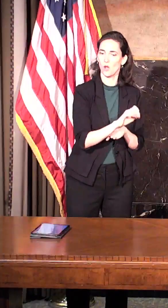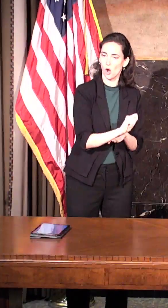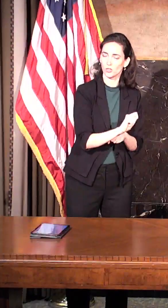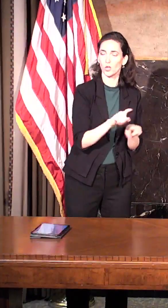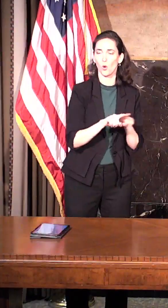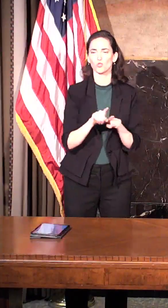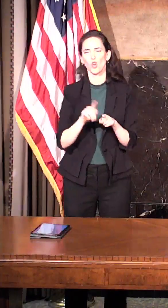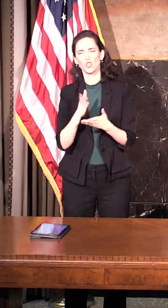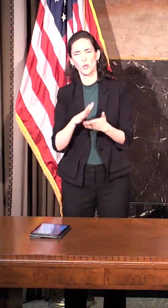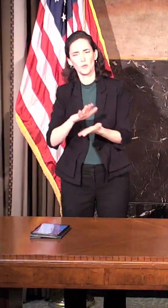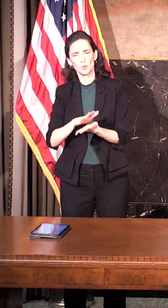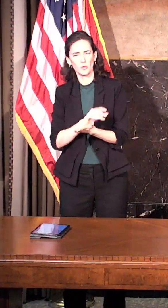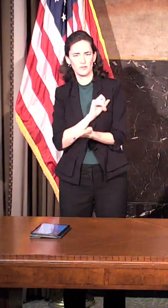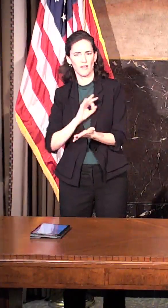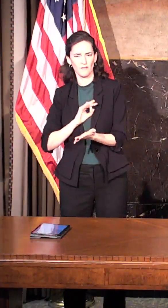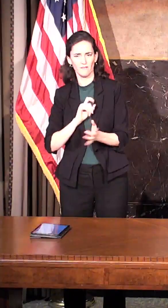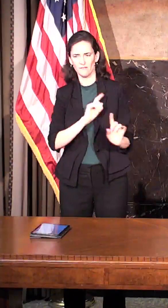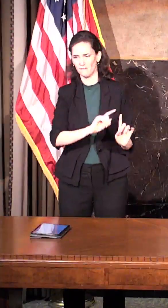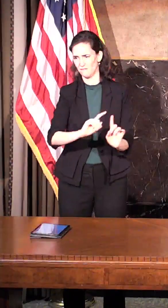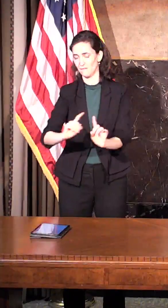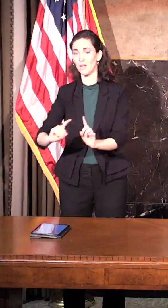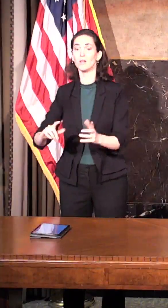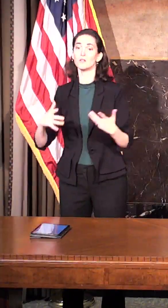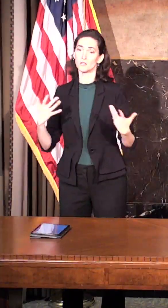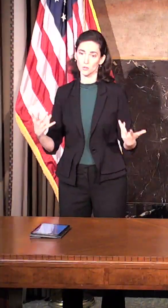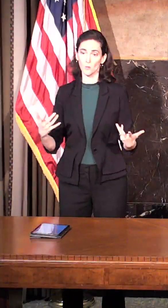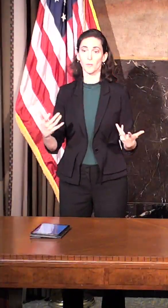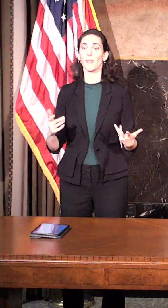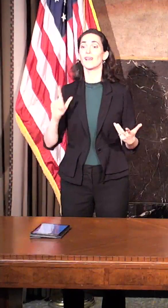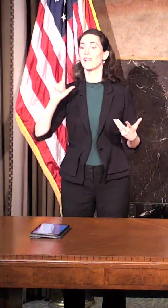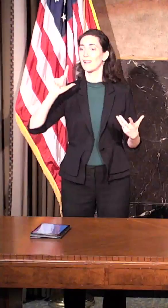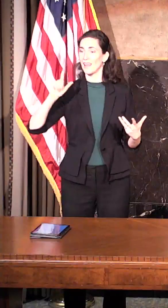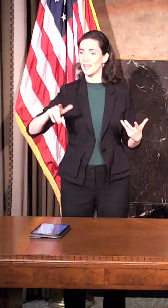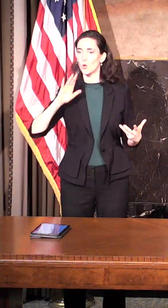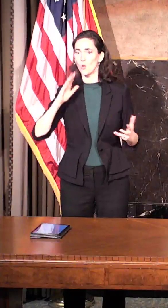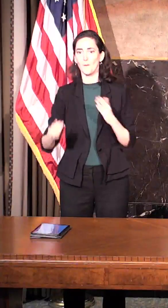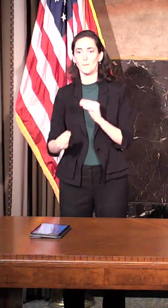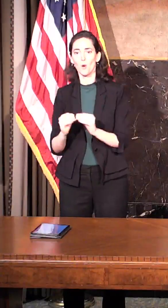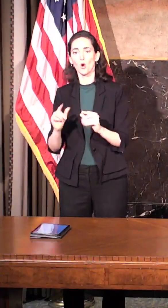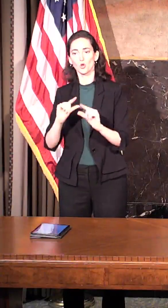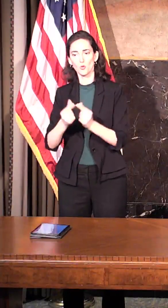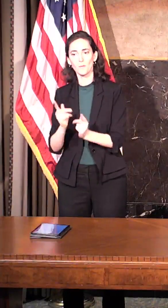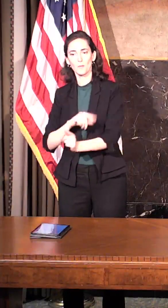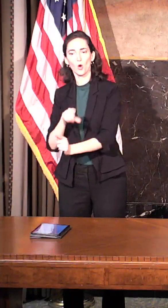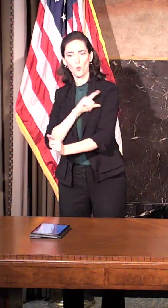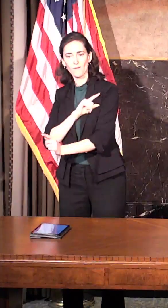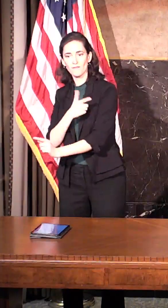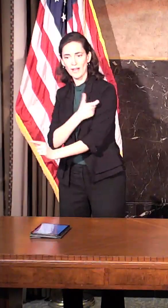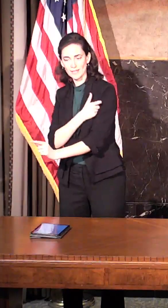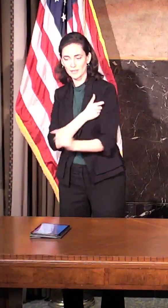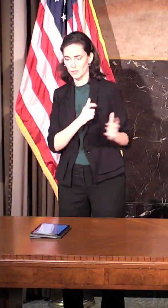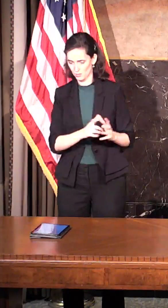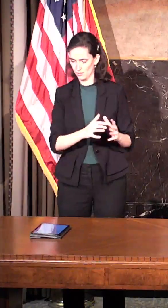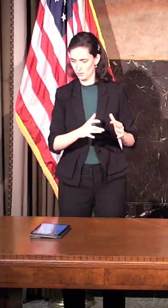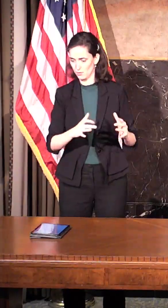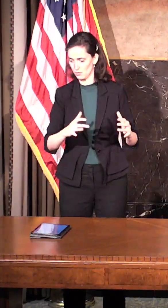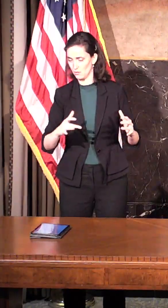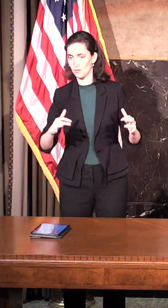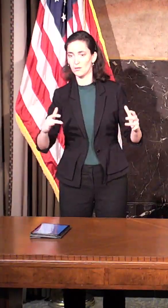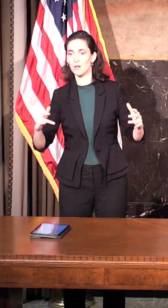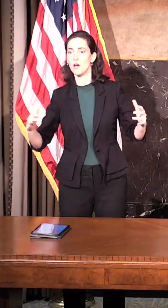And it's interesting, going forward when we add new eligibility categories in the future, it's actually going to be less pertinent what